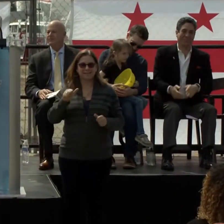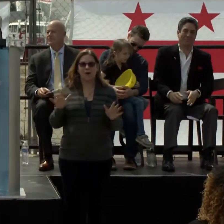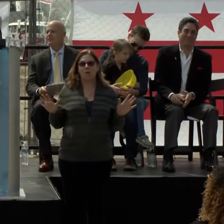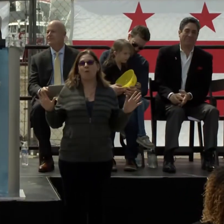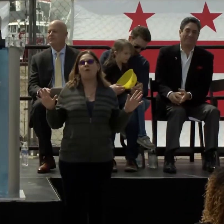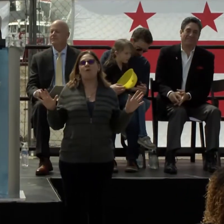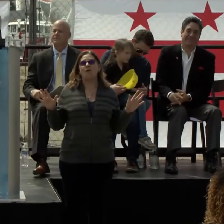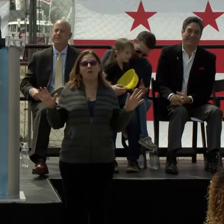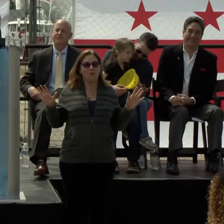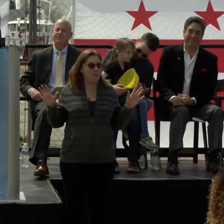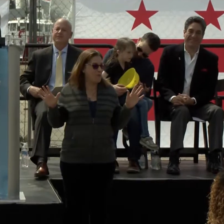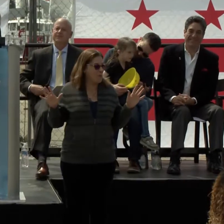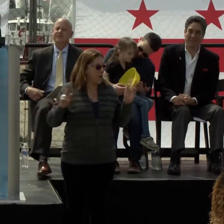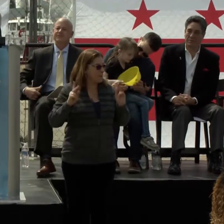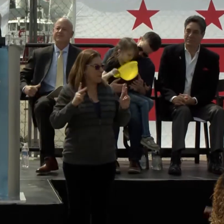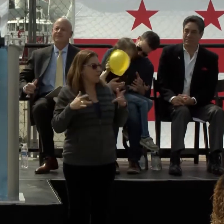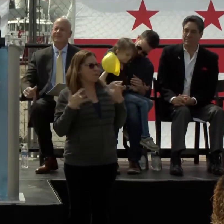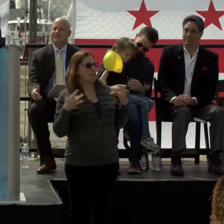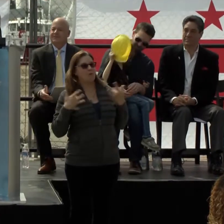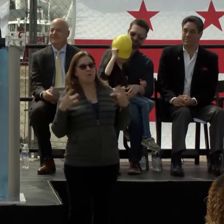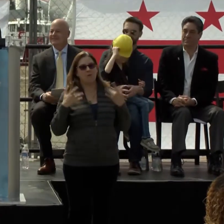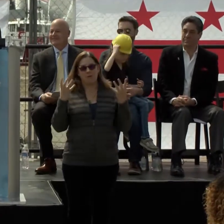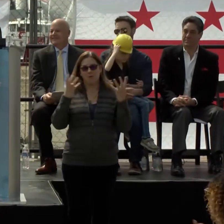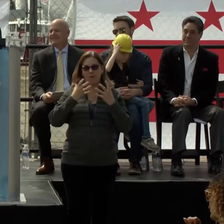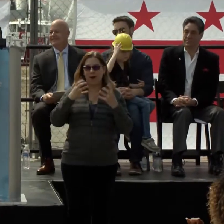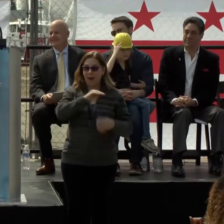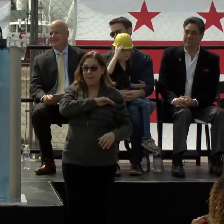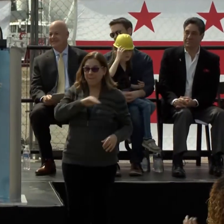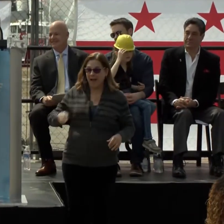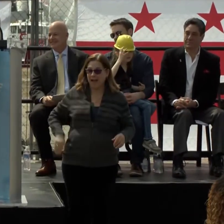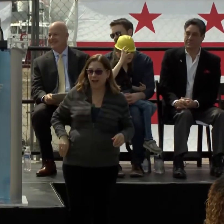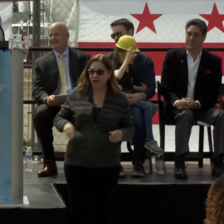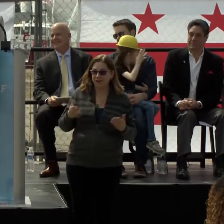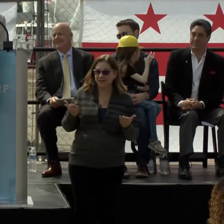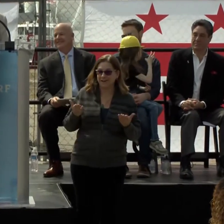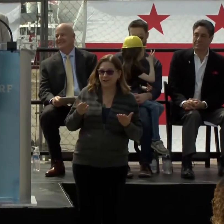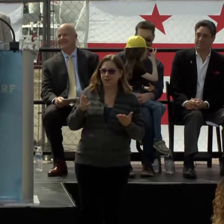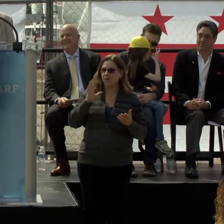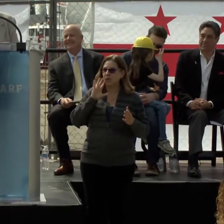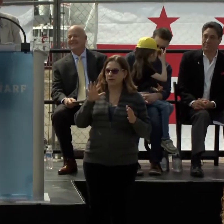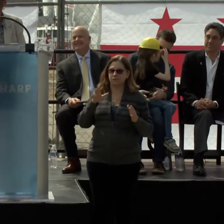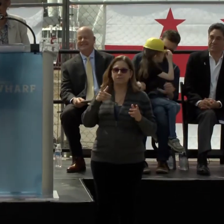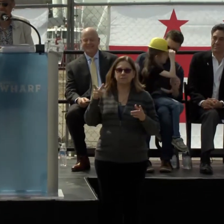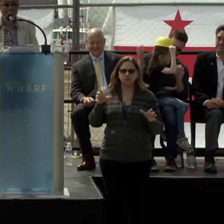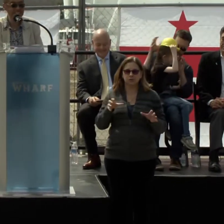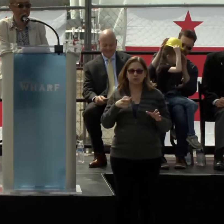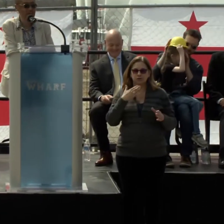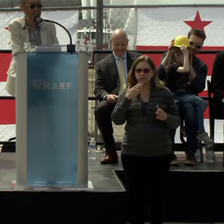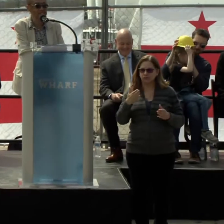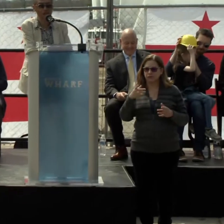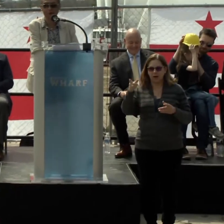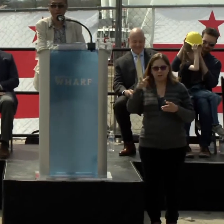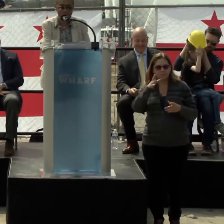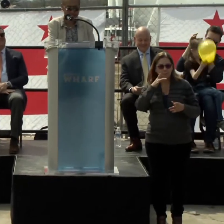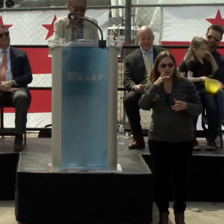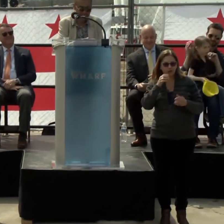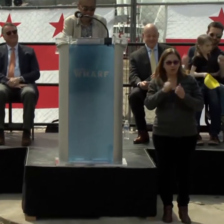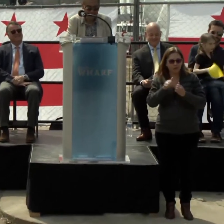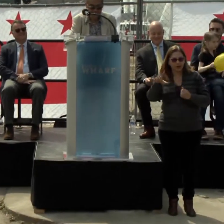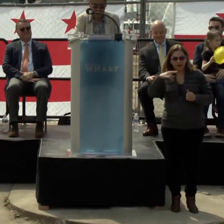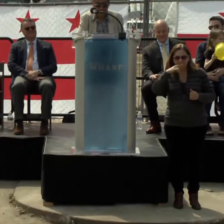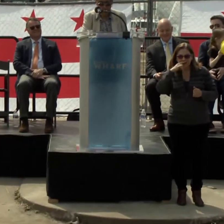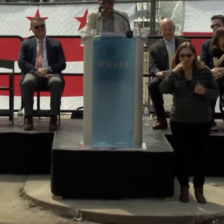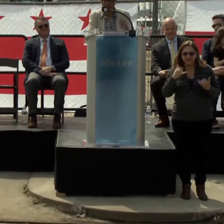And I see the mayor down there doing what good mothers really do. You better stay with that kid until you have to come up